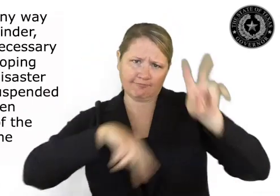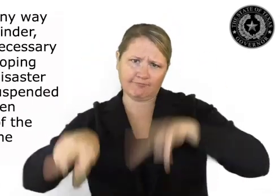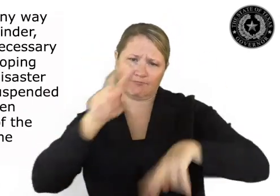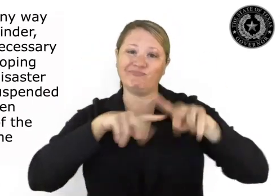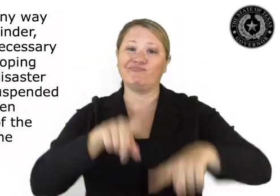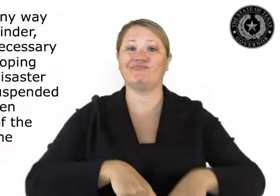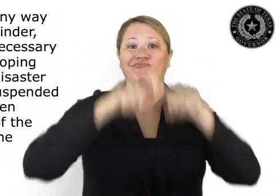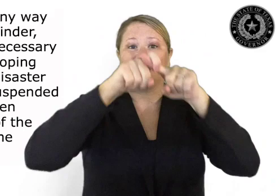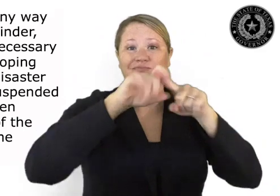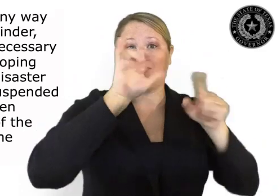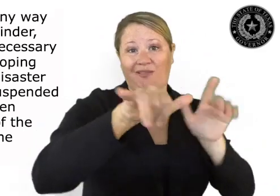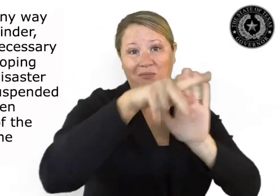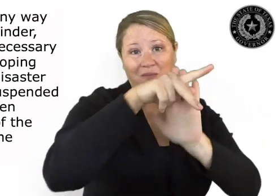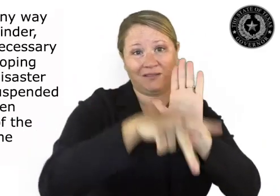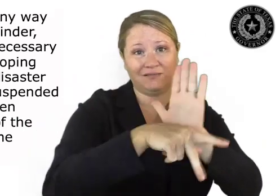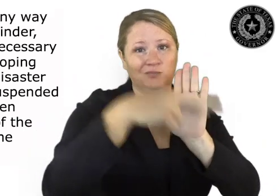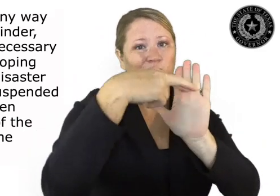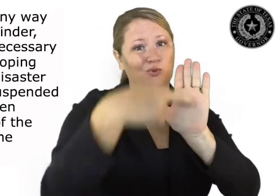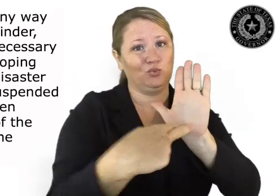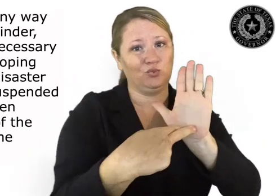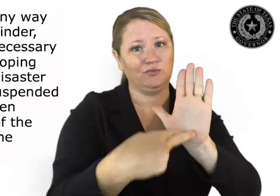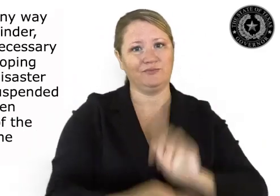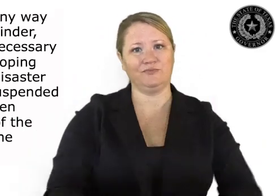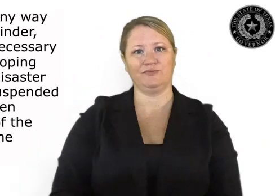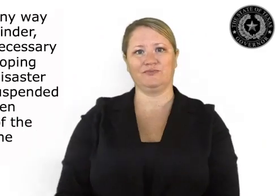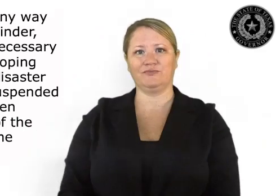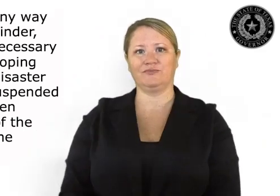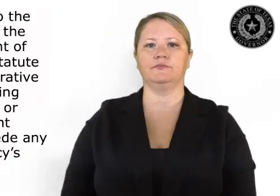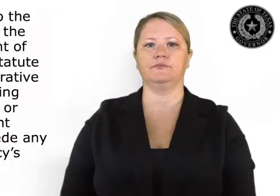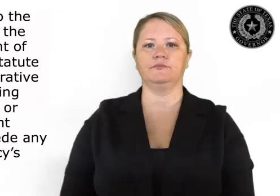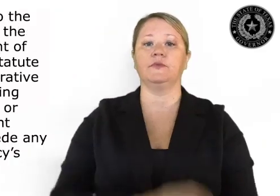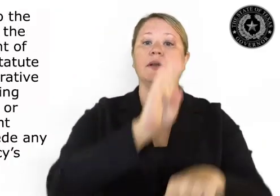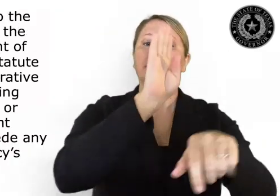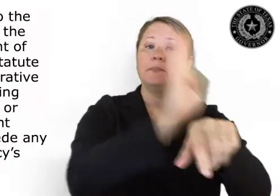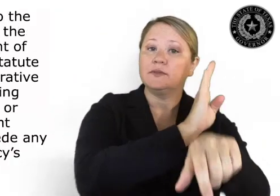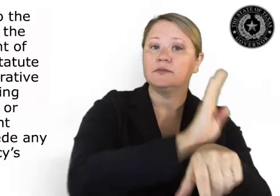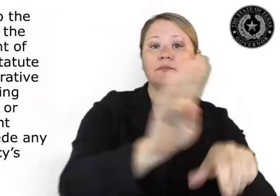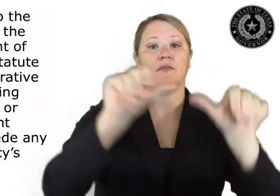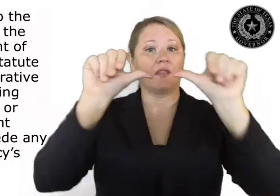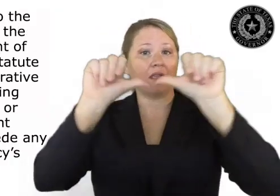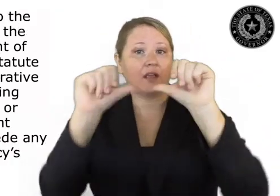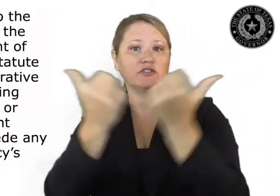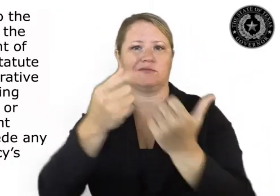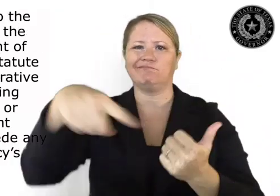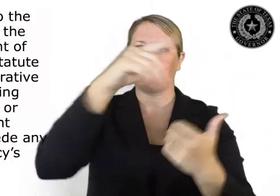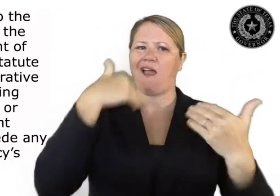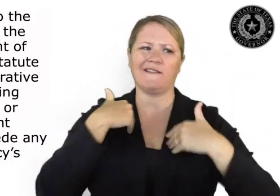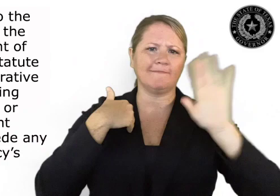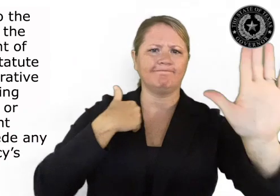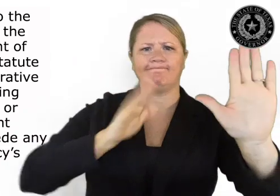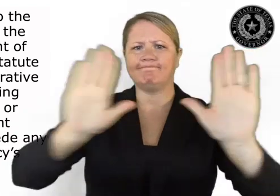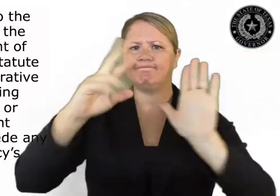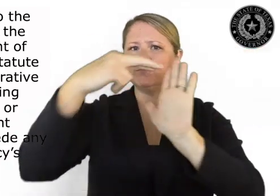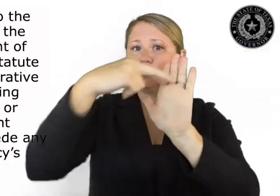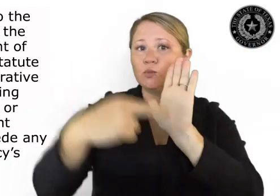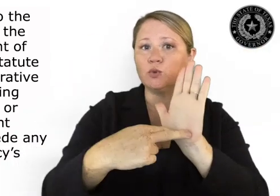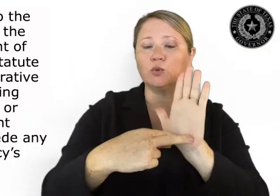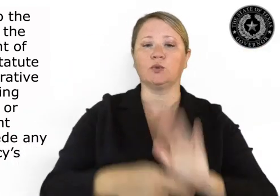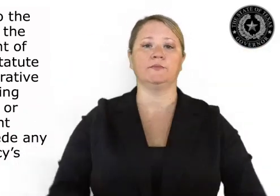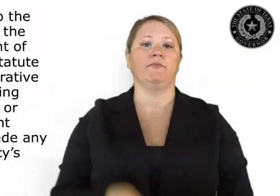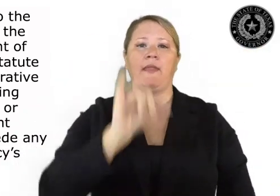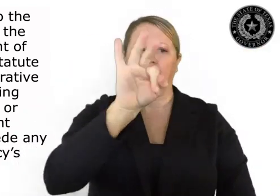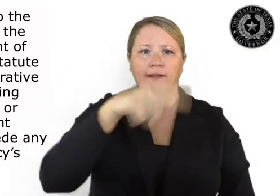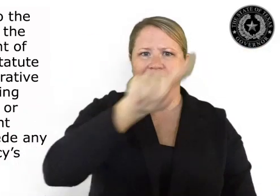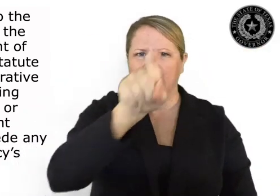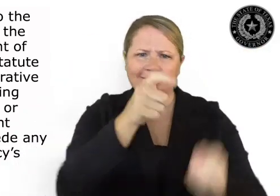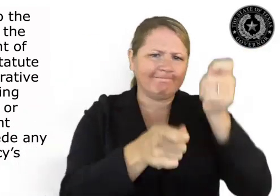be suspended upon written approval of the office of the governor. However, to the extent that the enforcement of any state